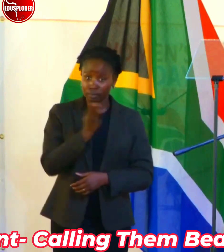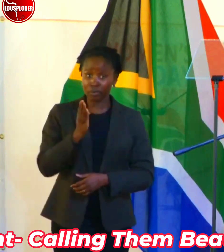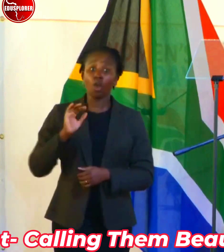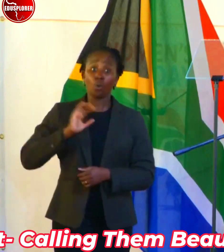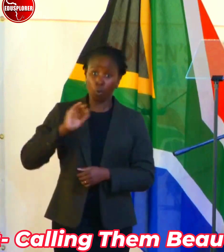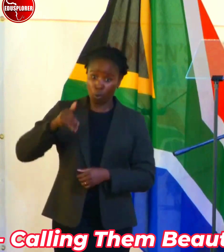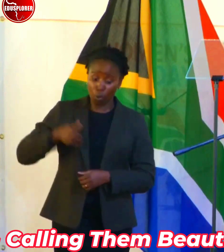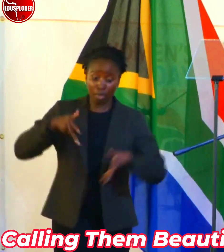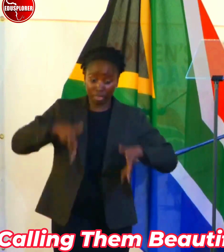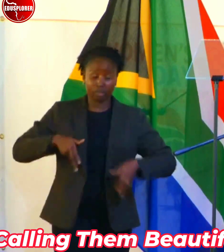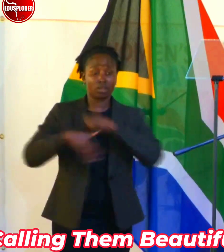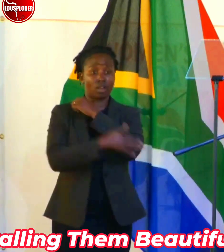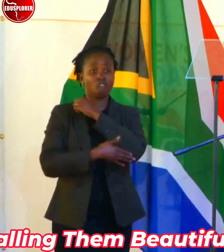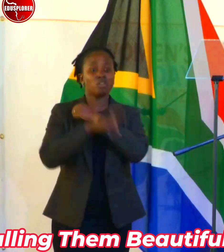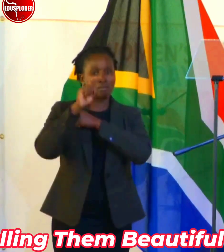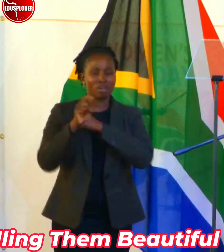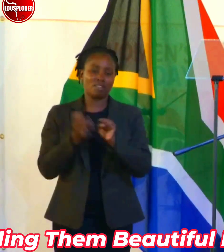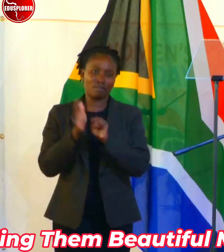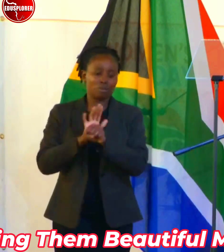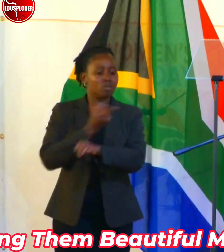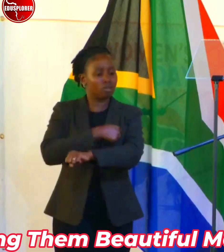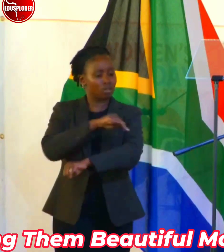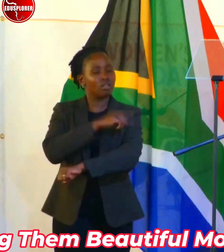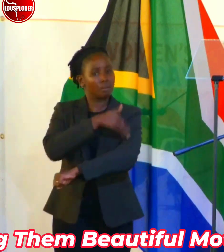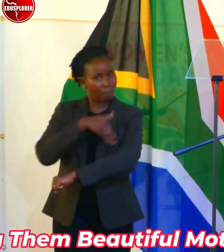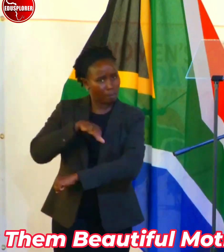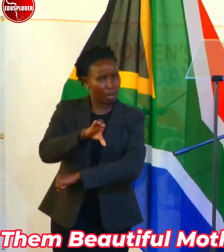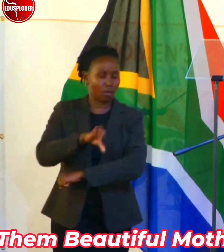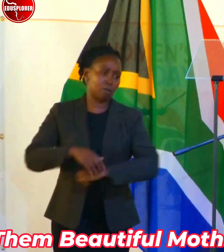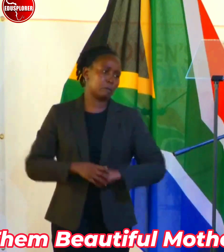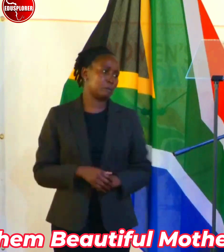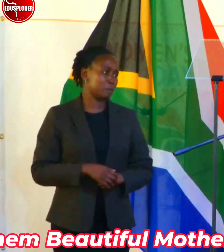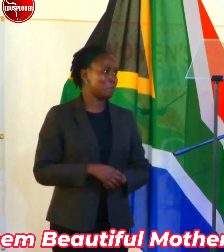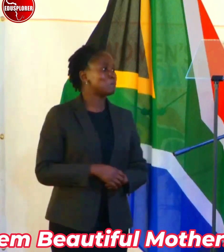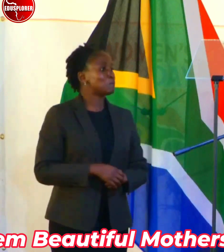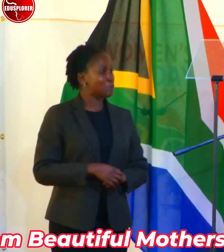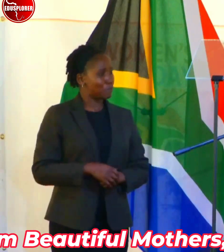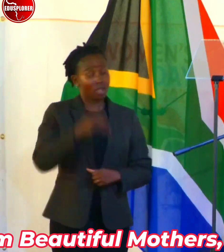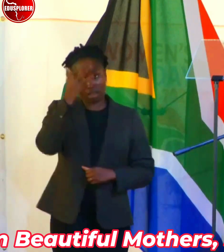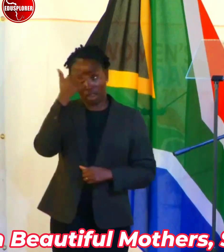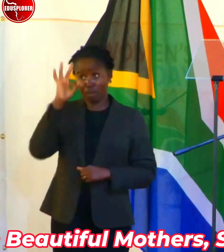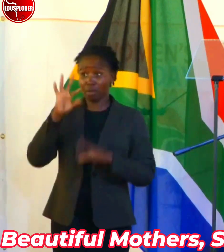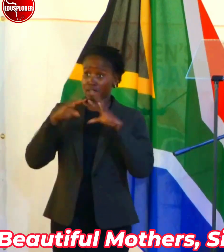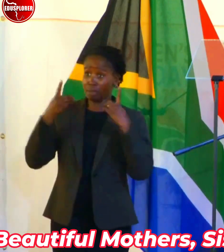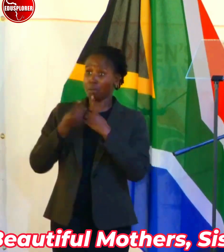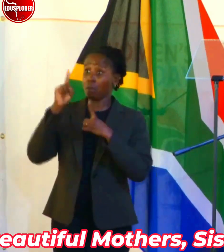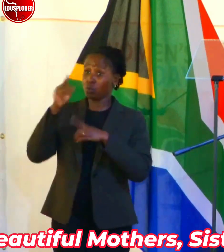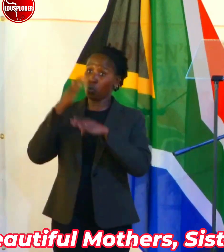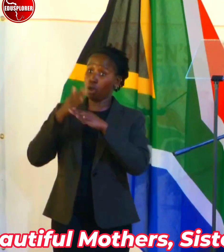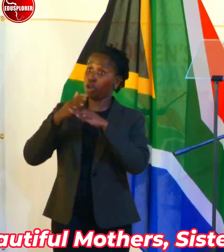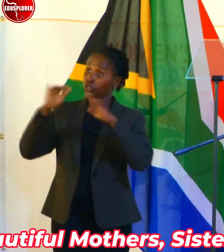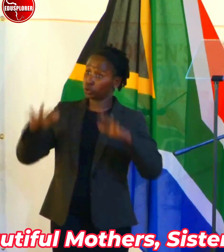country do get empowered. While government departments are working in earnest to award